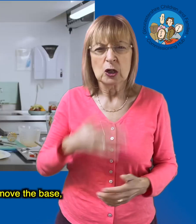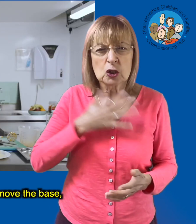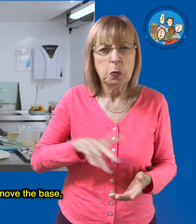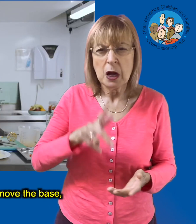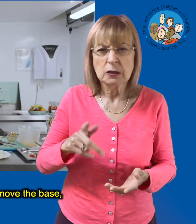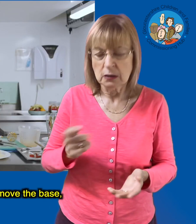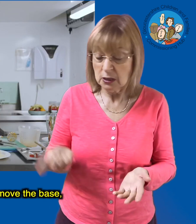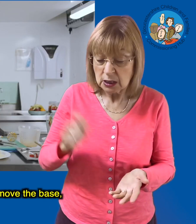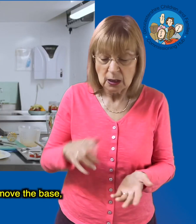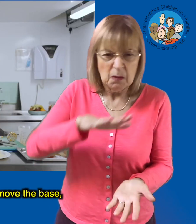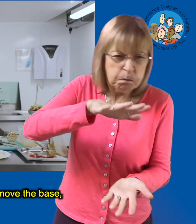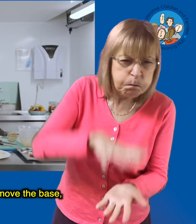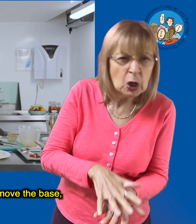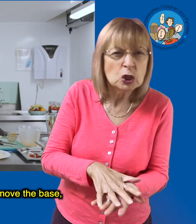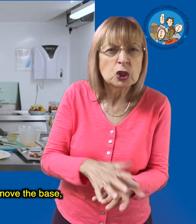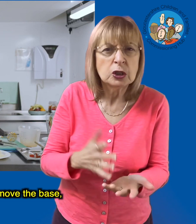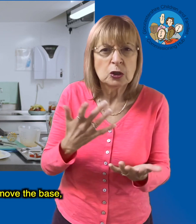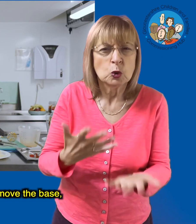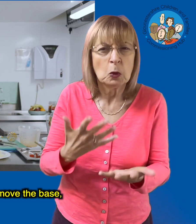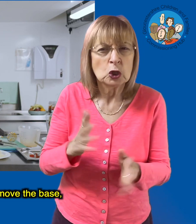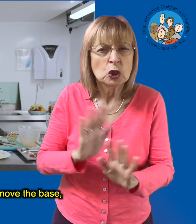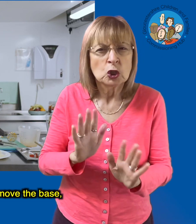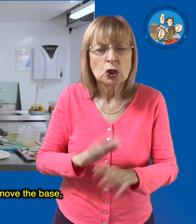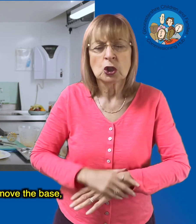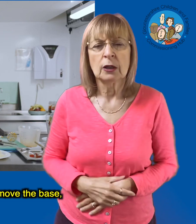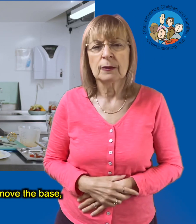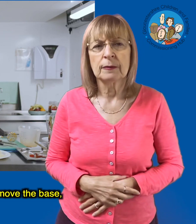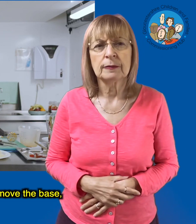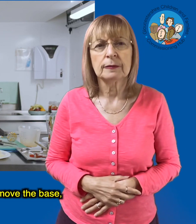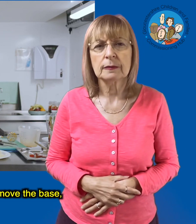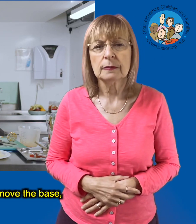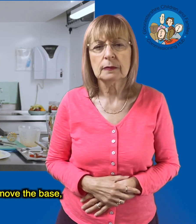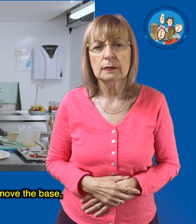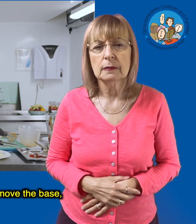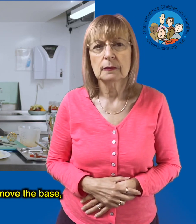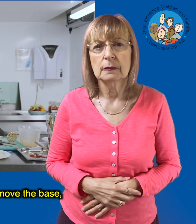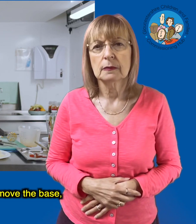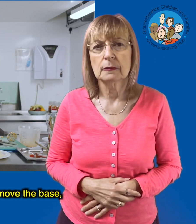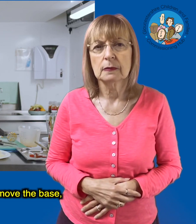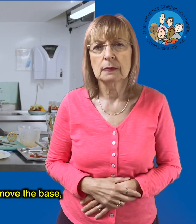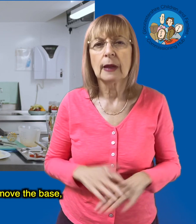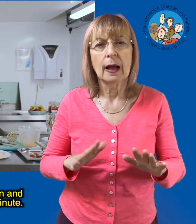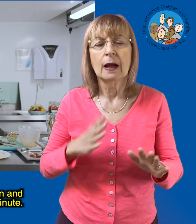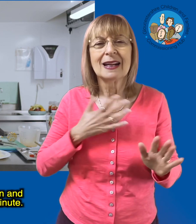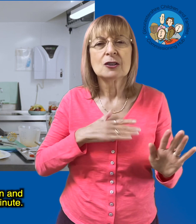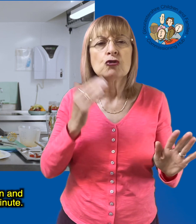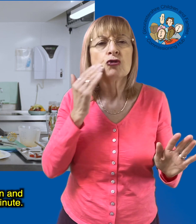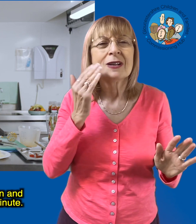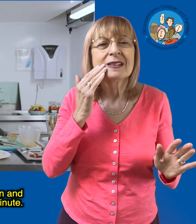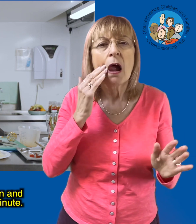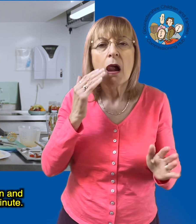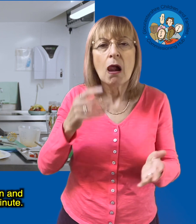I don't want to push down too hard or try and push it over in case I move the base. So I am